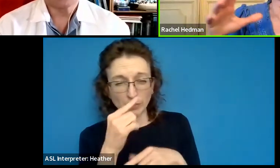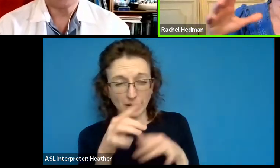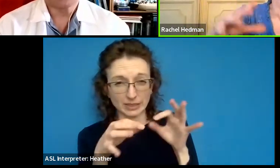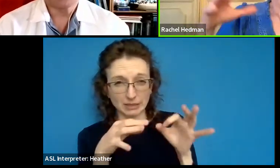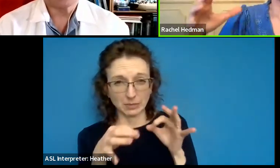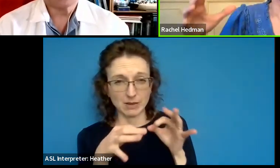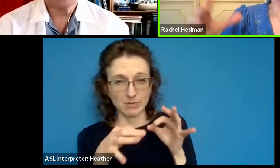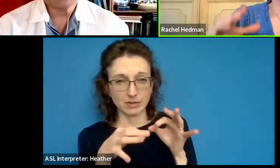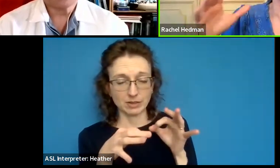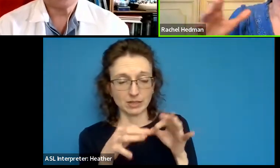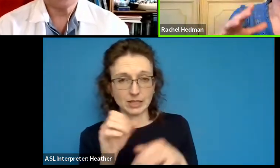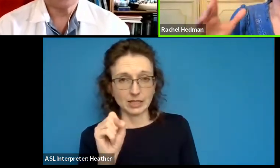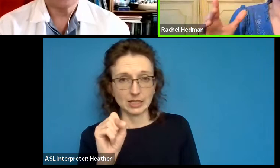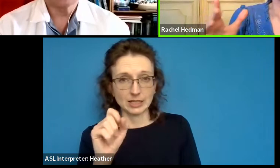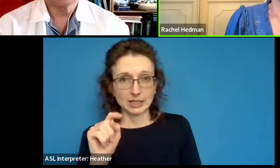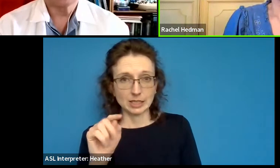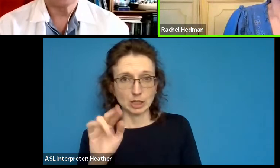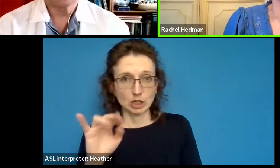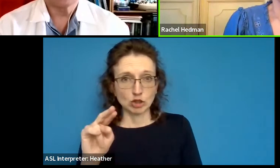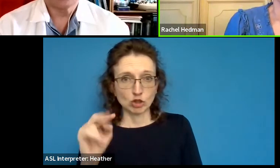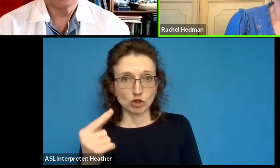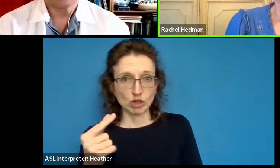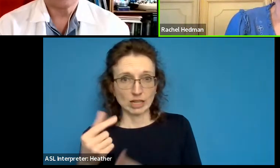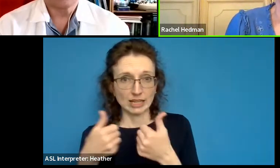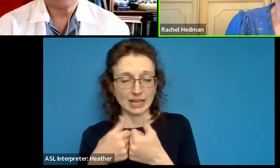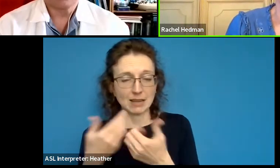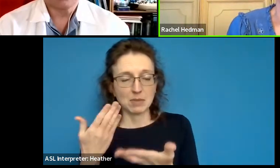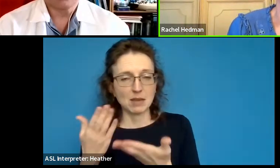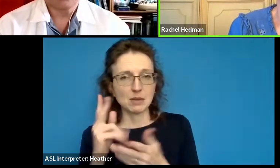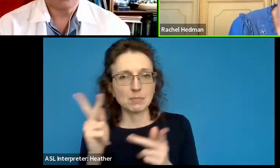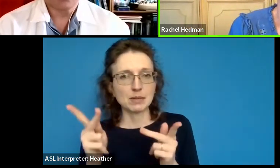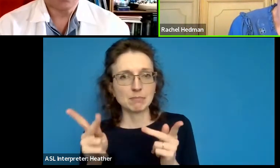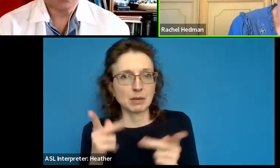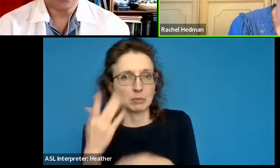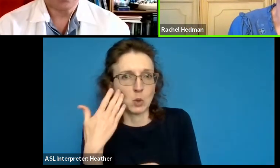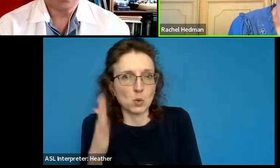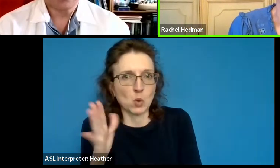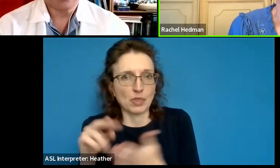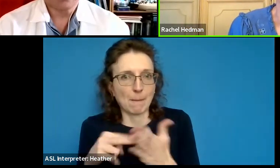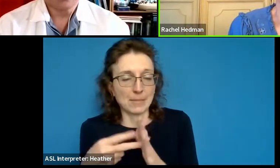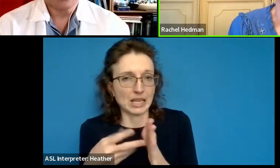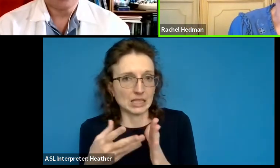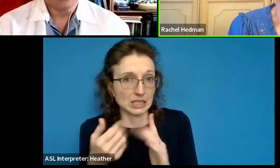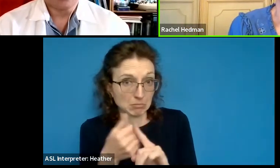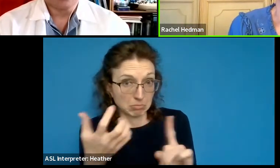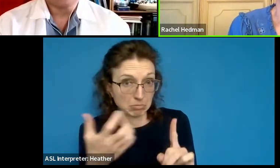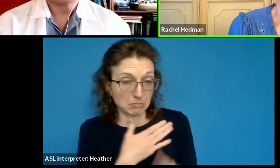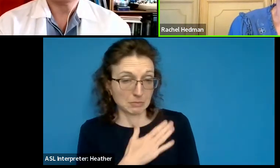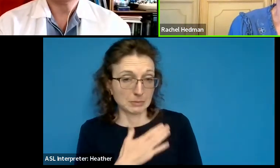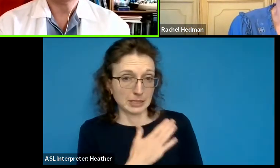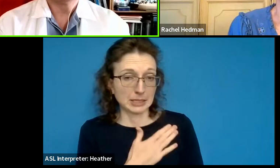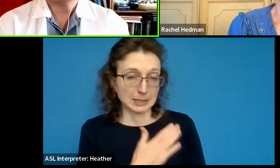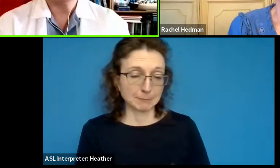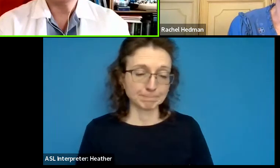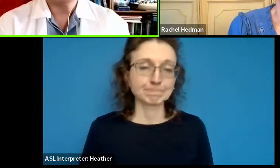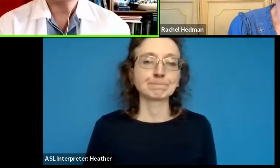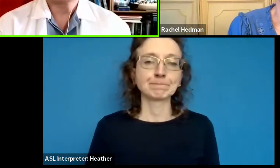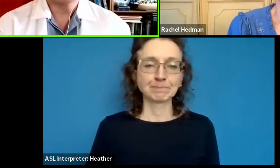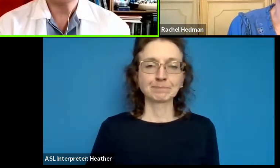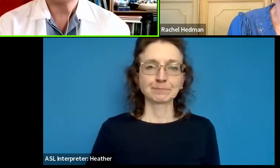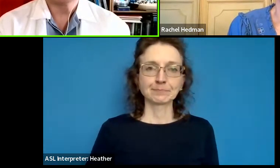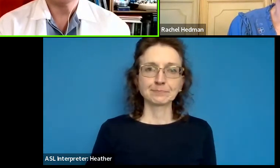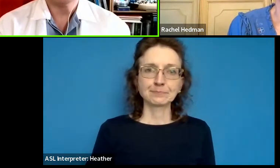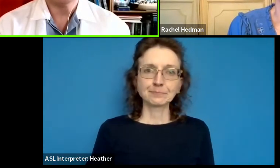explaining string game, because some people may not understand what that is too. So can you also explain that? So you would